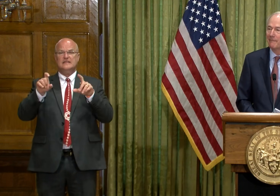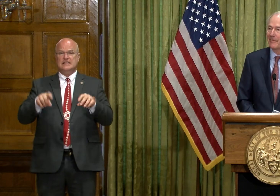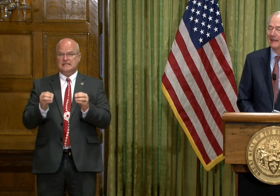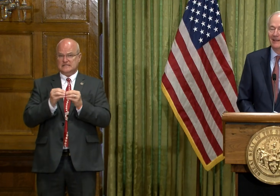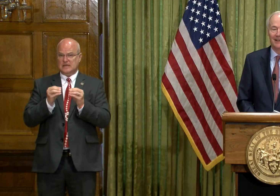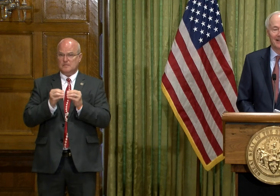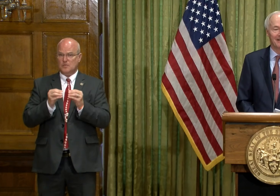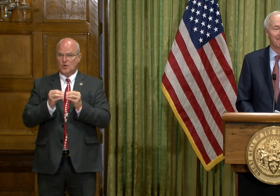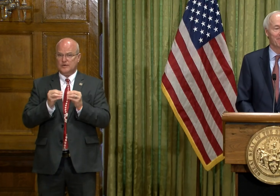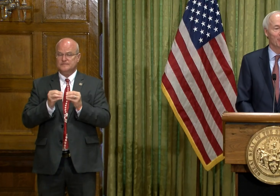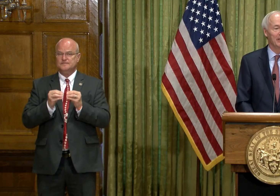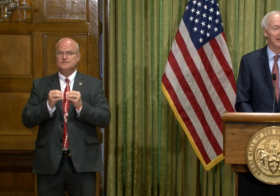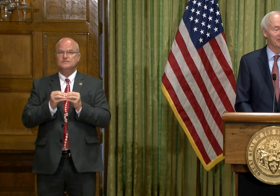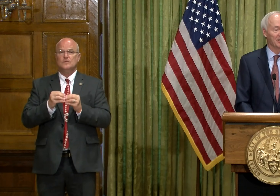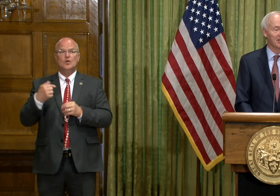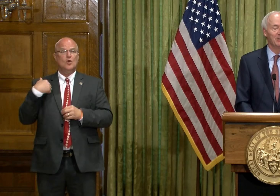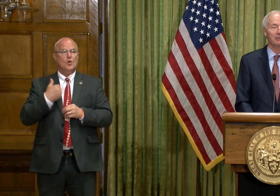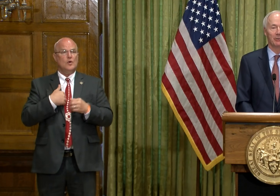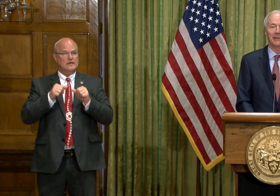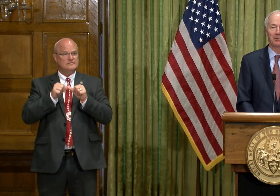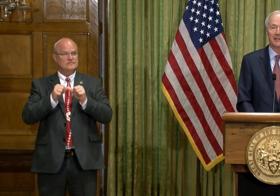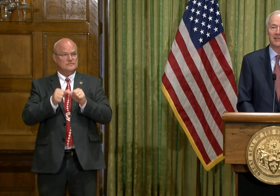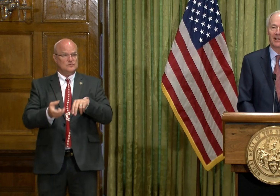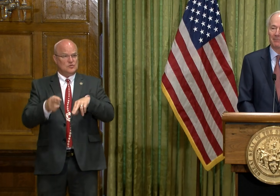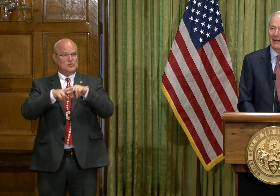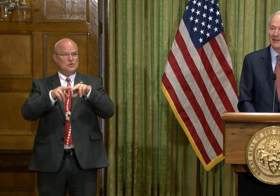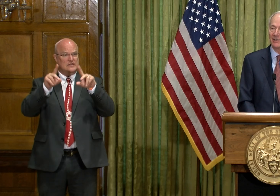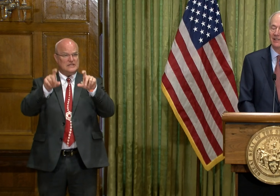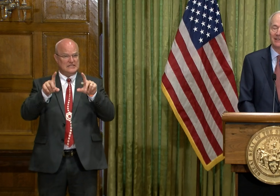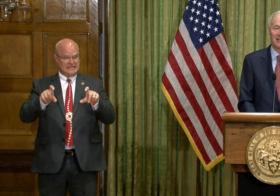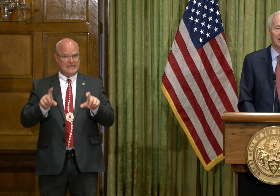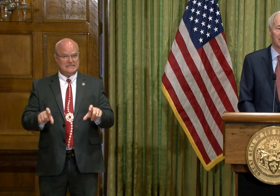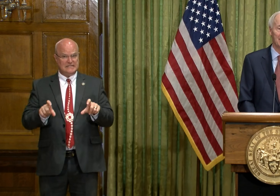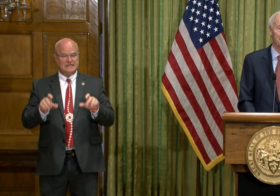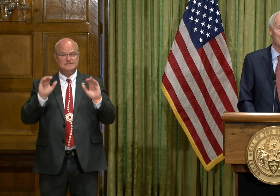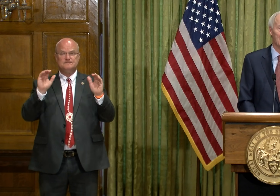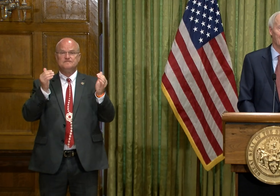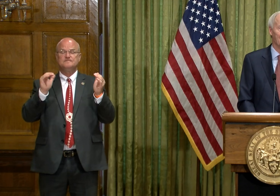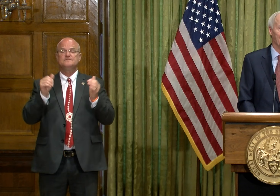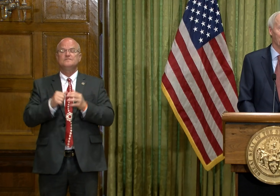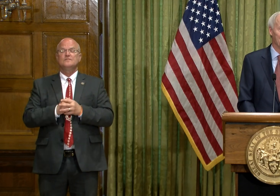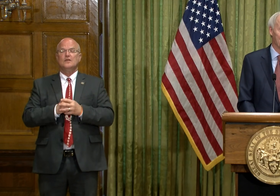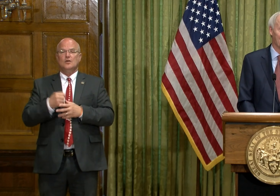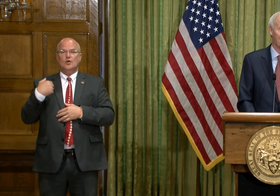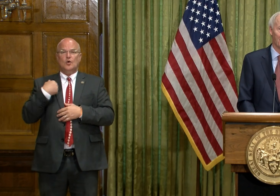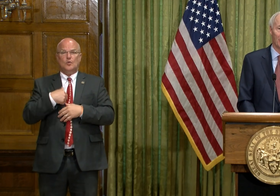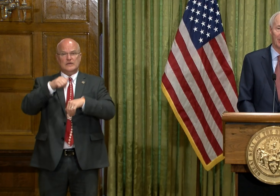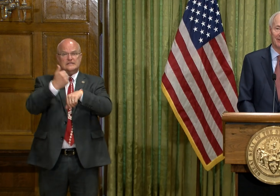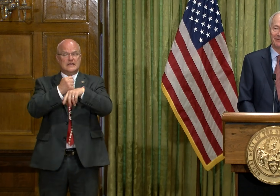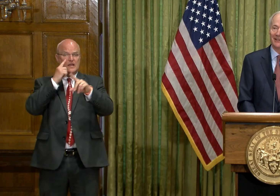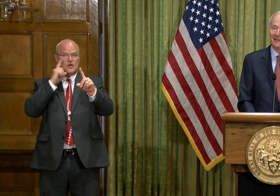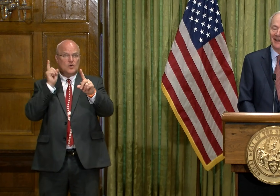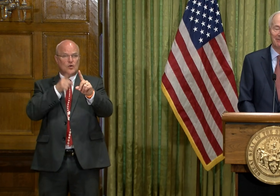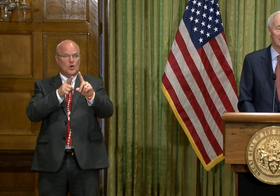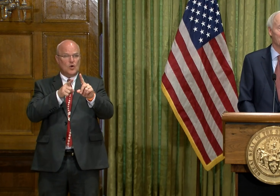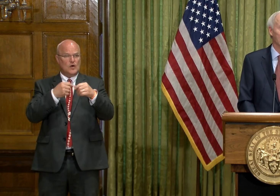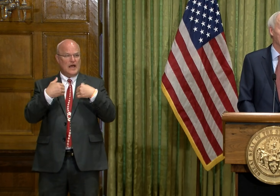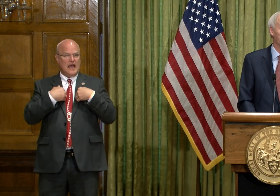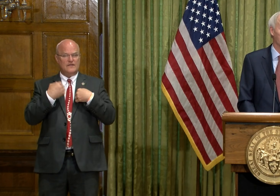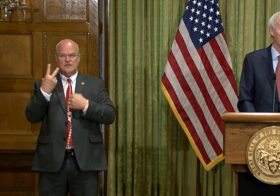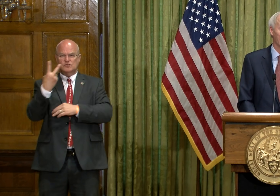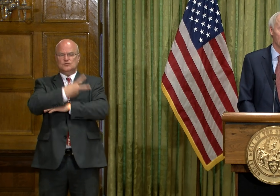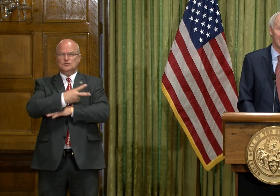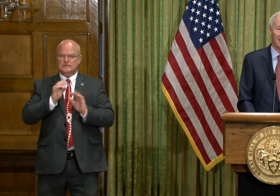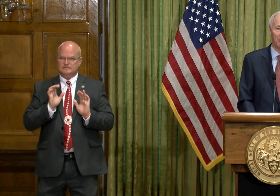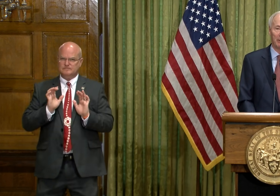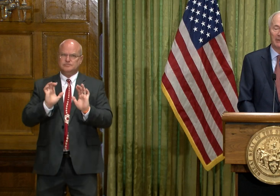testing more. We have continued to increase our capacity in testing. We set a goal of having a